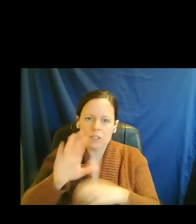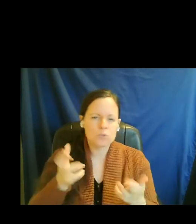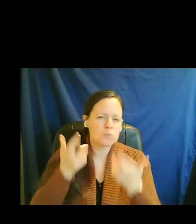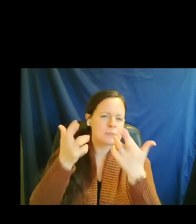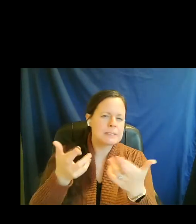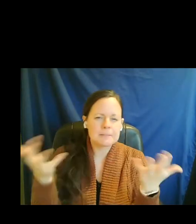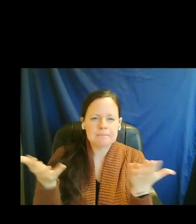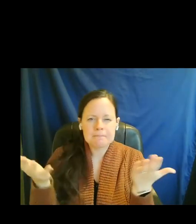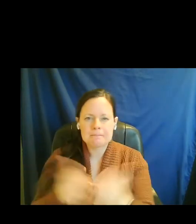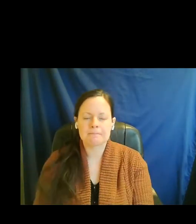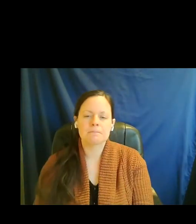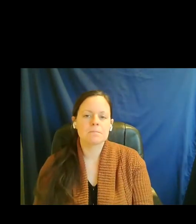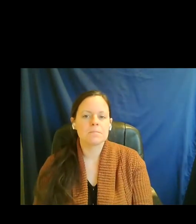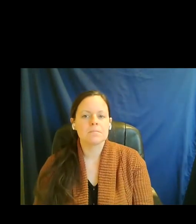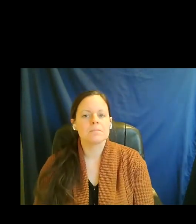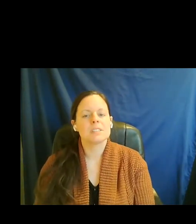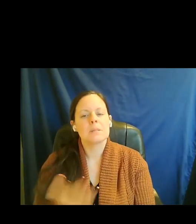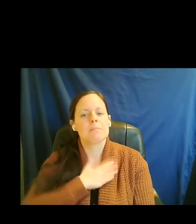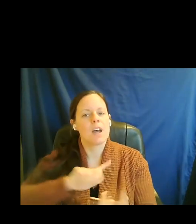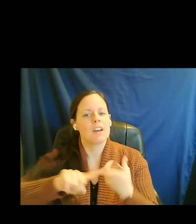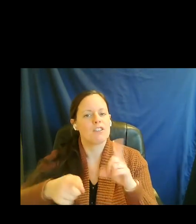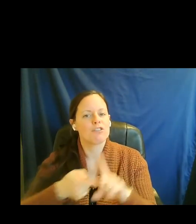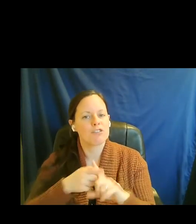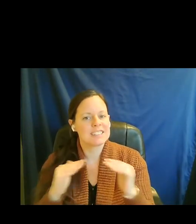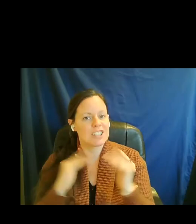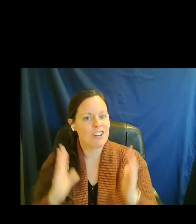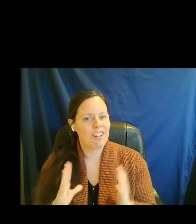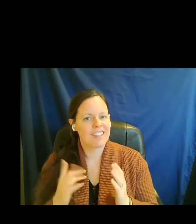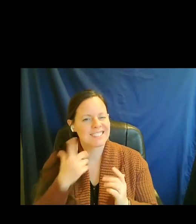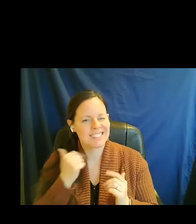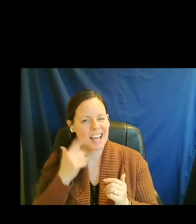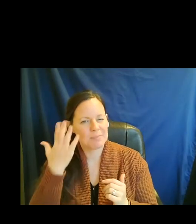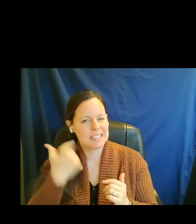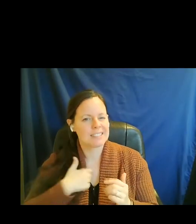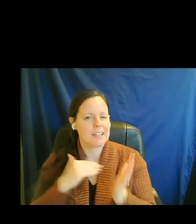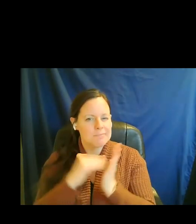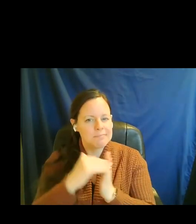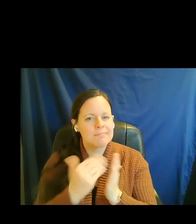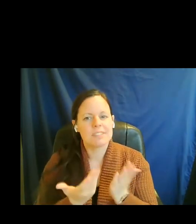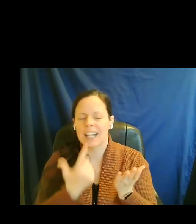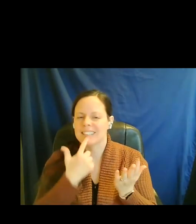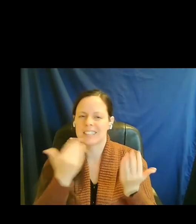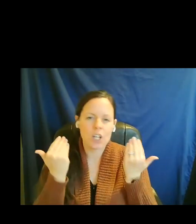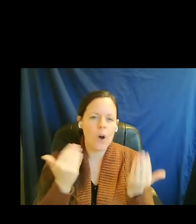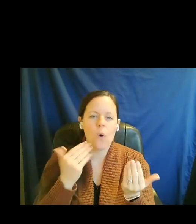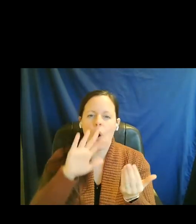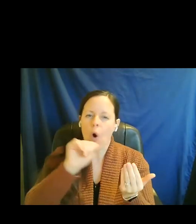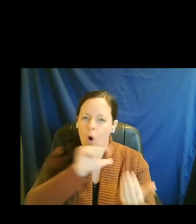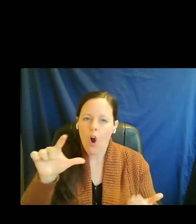Yeah, my friends and colleagues will laugh at me because they hear me say this a lot. I think just be all in. I think